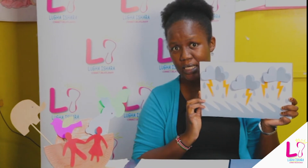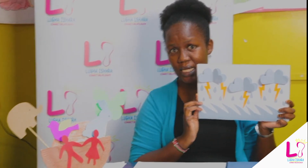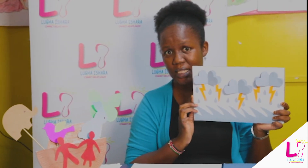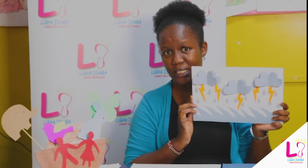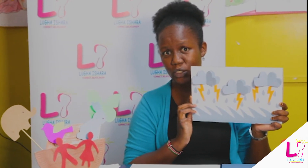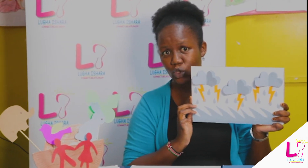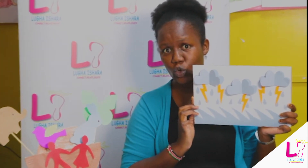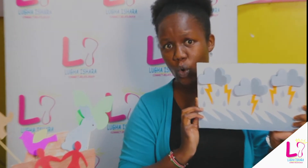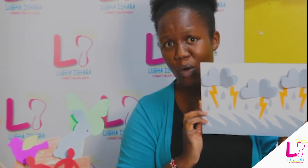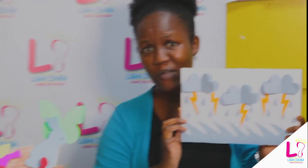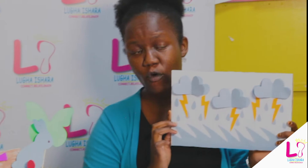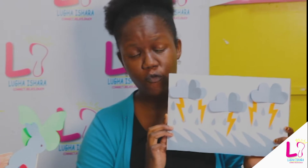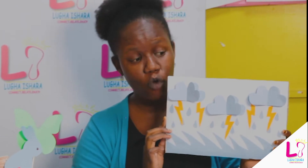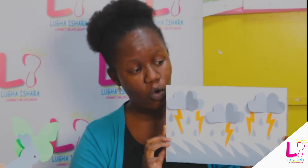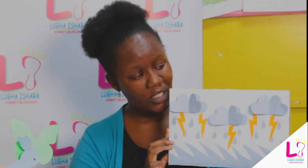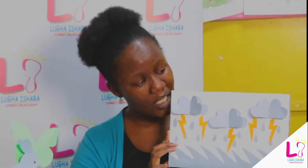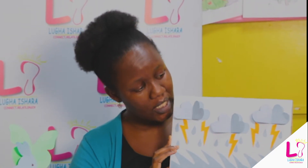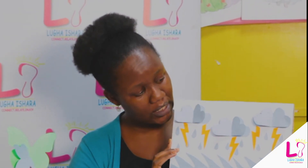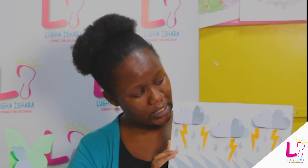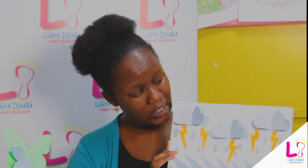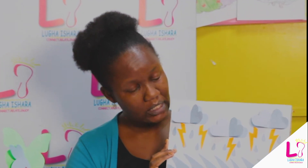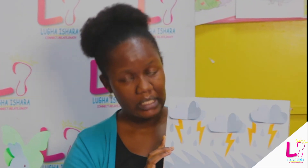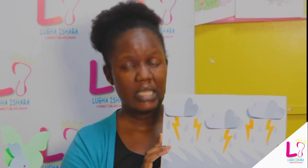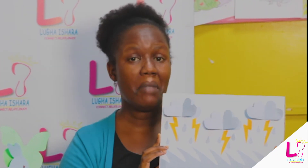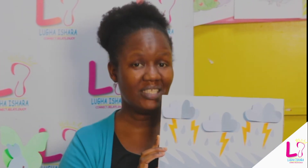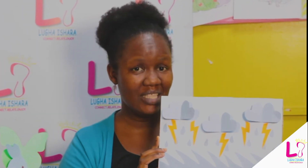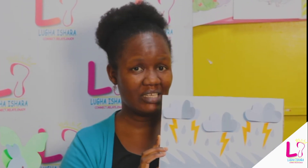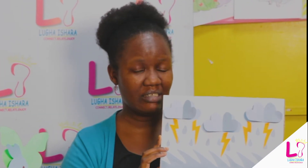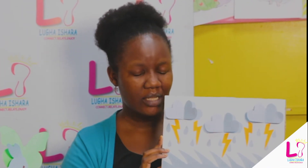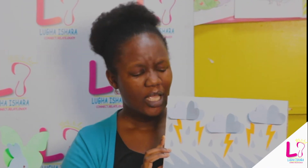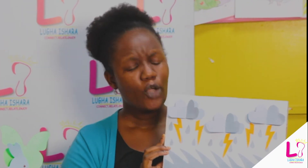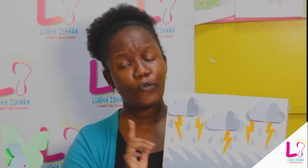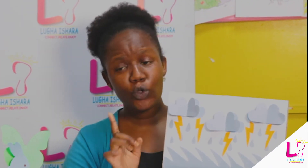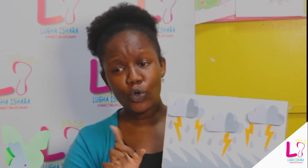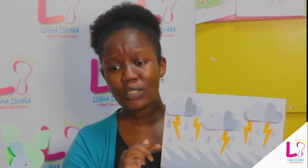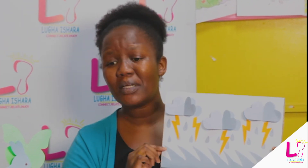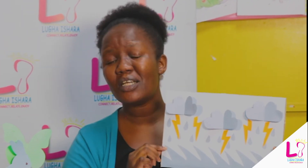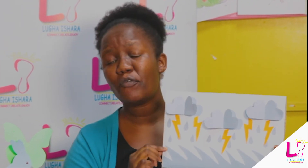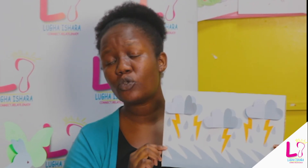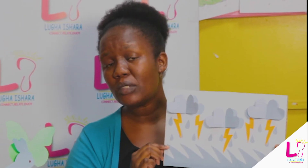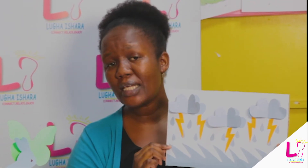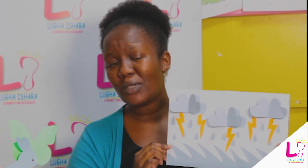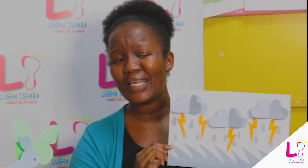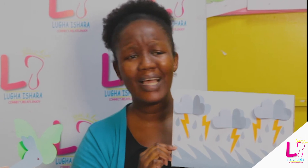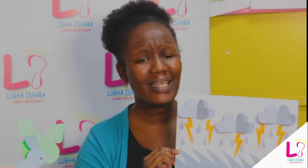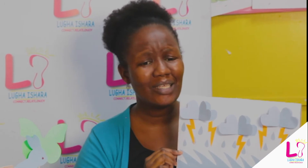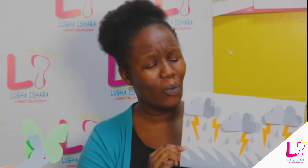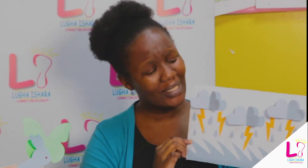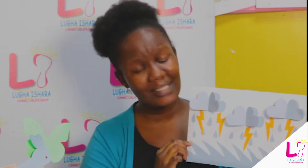Rain that did not go away for 40 days. Imagine that. For you, it might rain for 2 days. You're like, hey, why is the sun